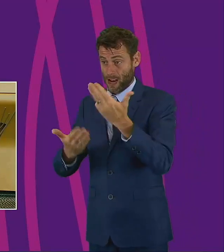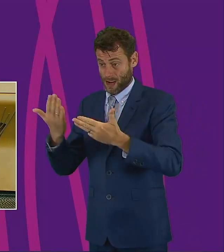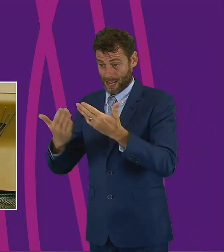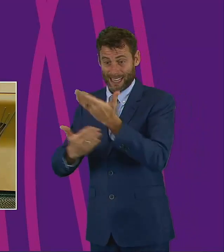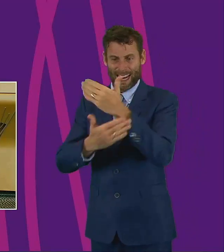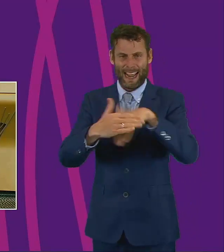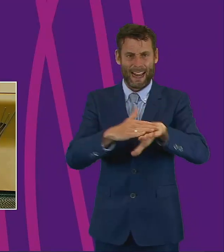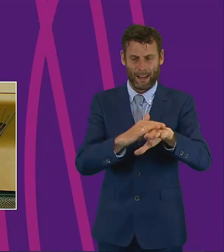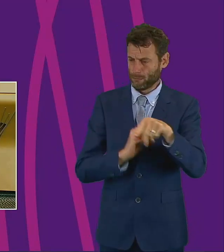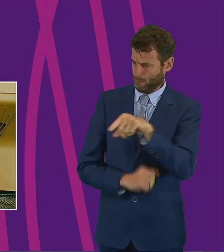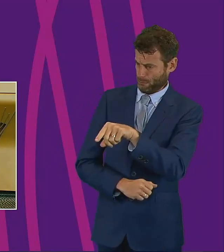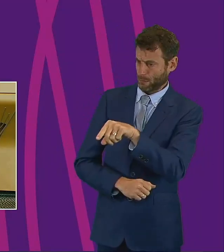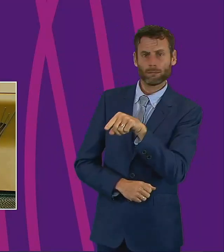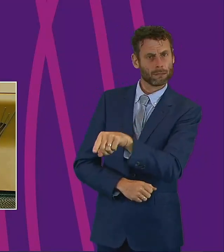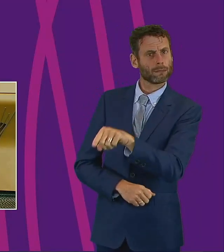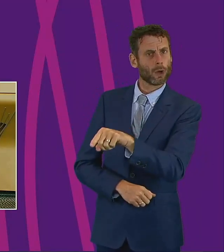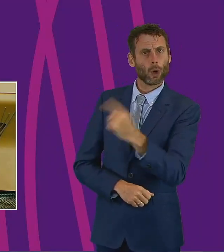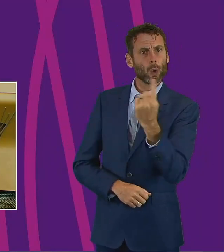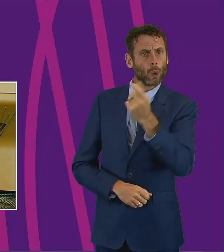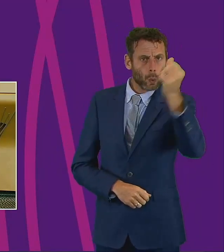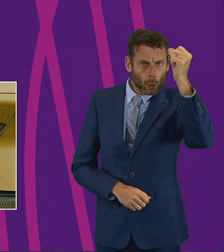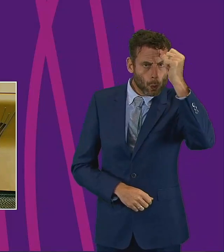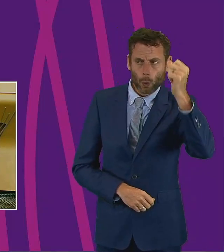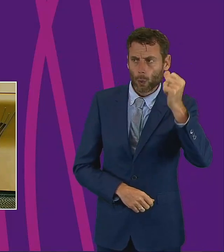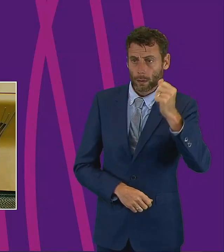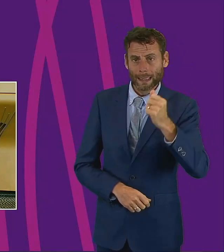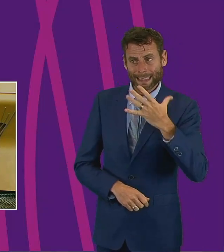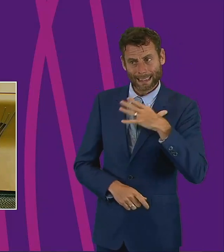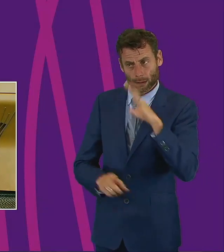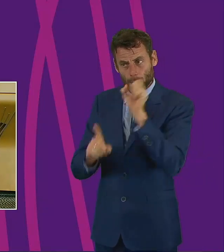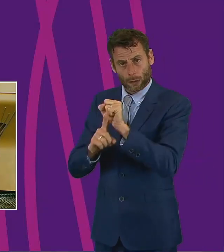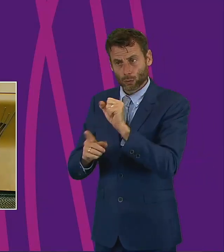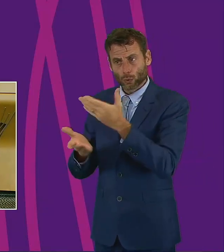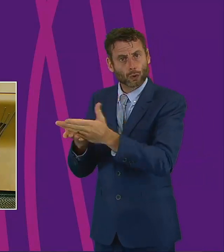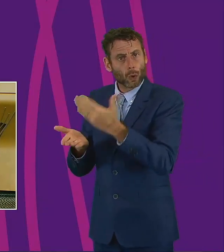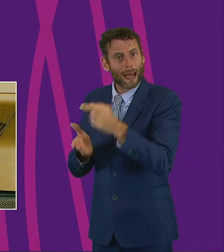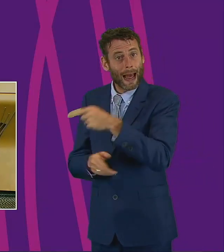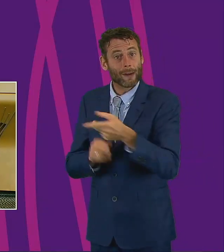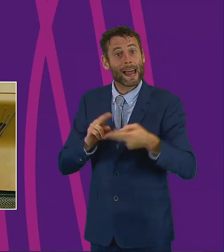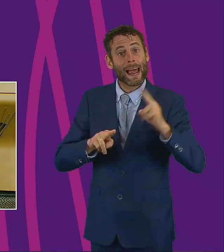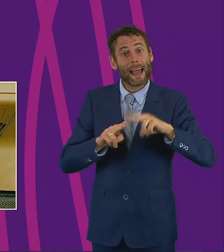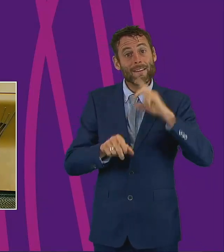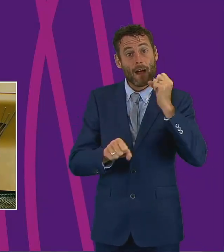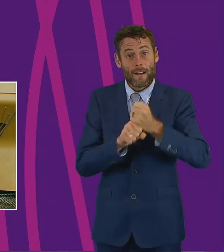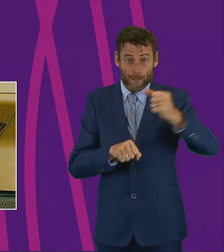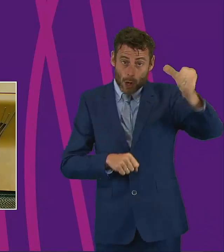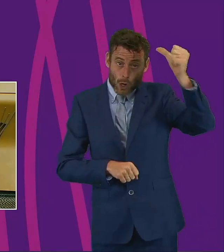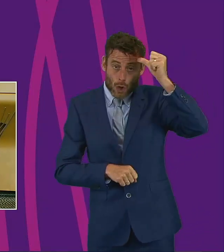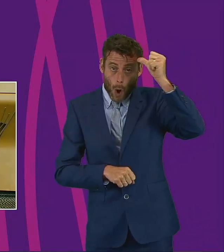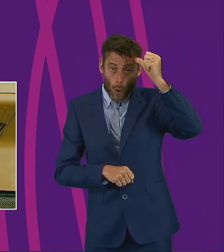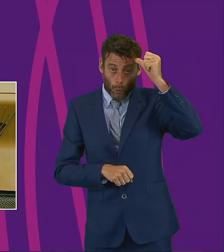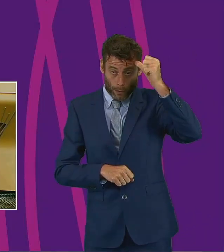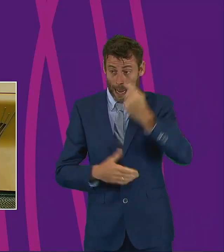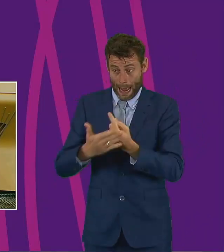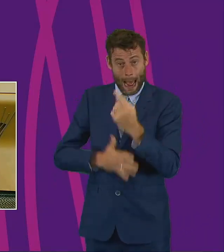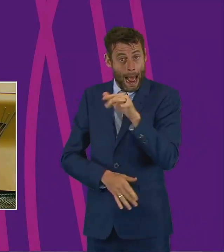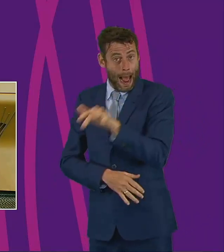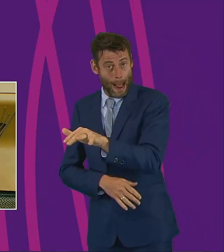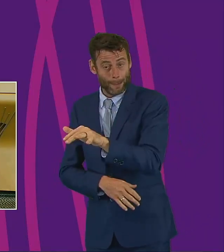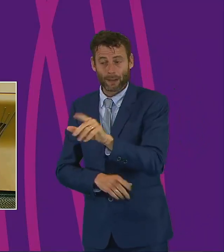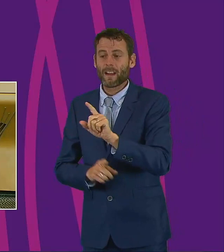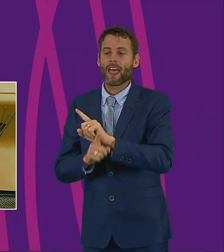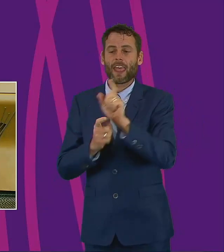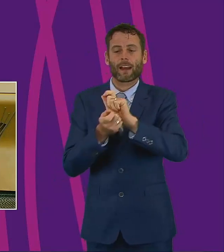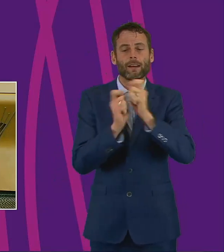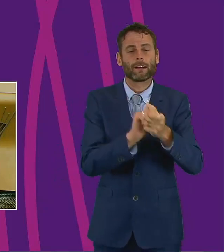when. So either this happened, and the government knew that it had happened and it informed their later decision-making, or it happened